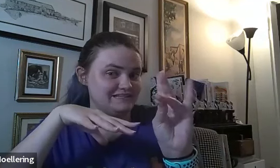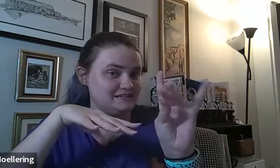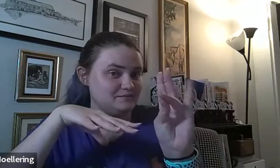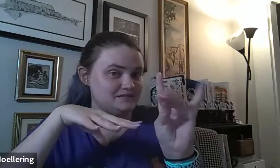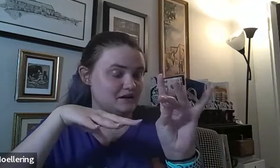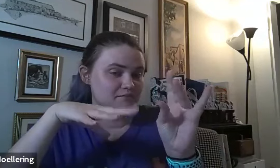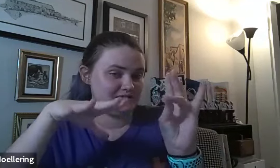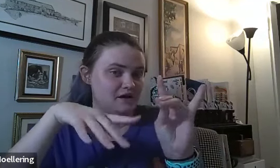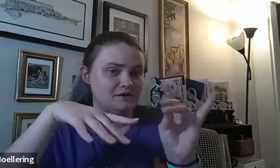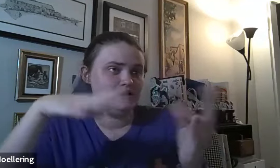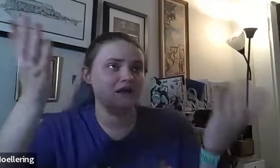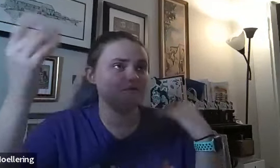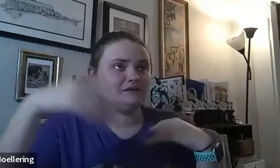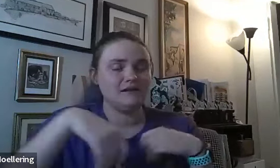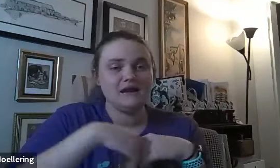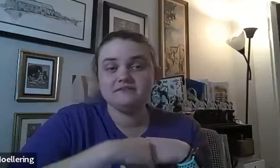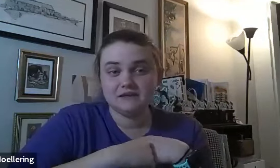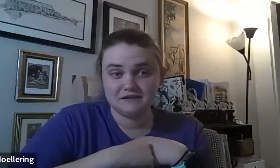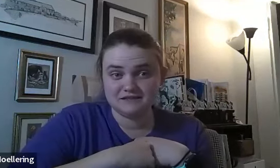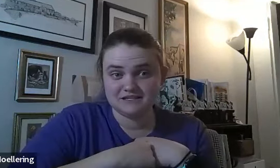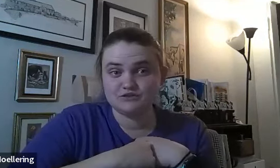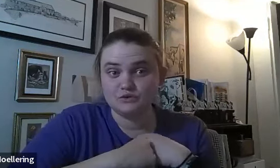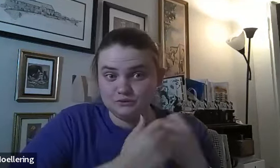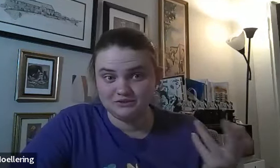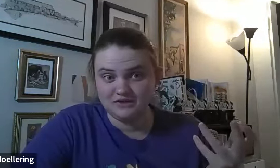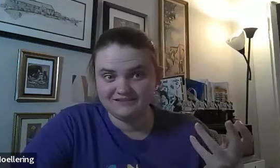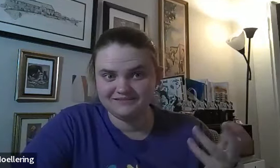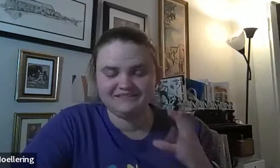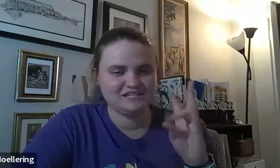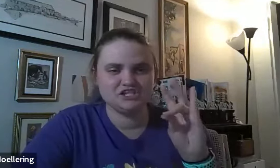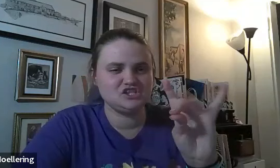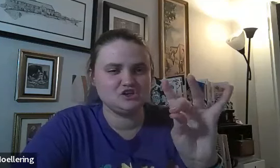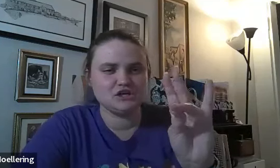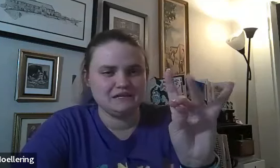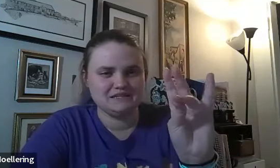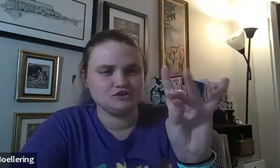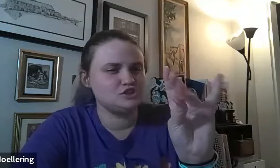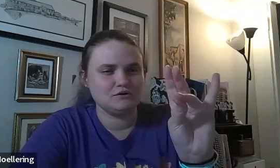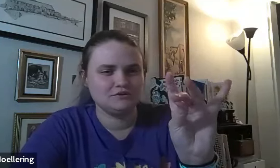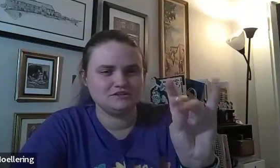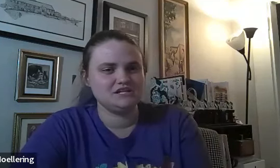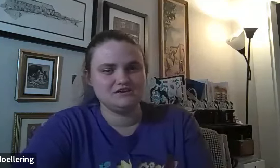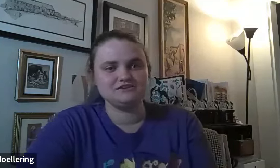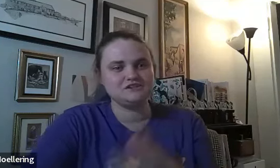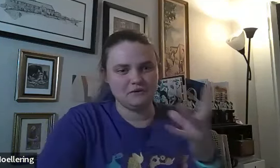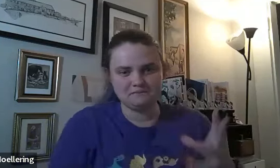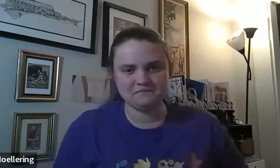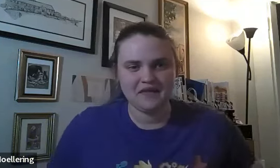to mess up. And I mean, I have kids at school who will do that. Like, that's just, they're so easy. They're so close to each other. So